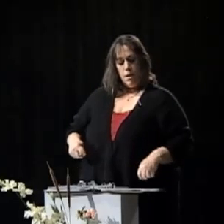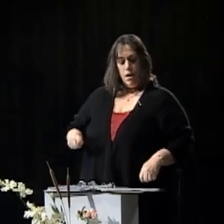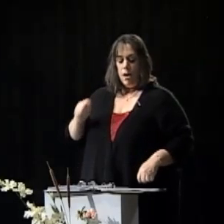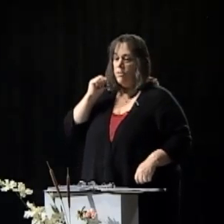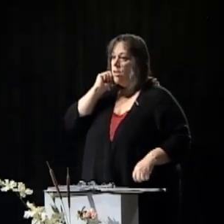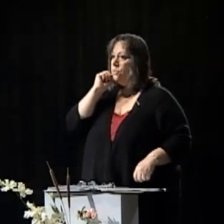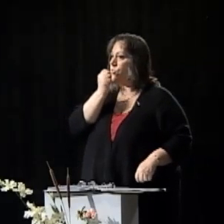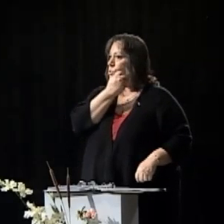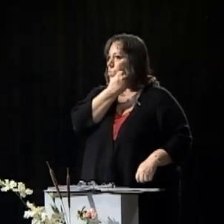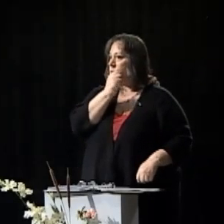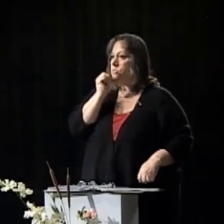and then twins.